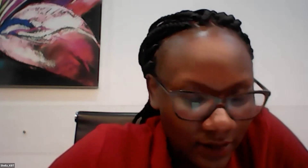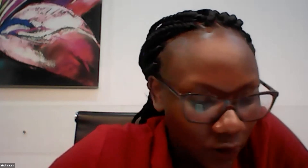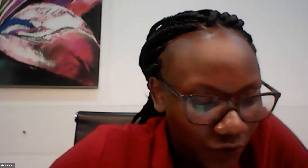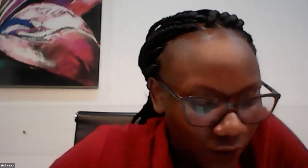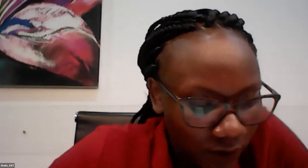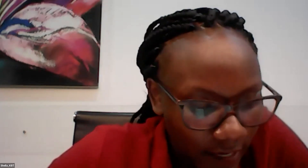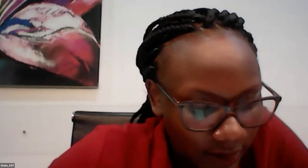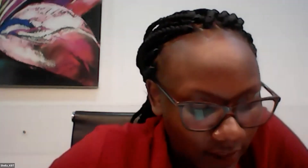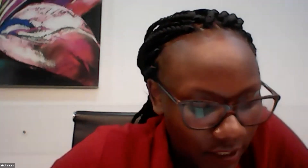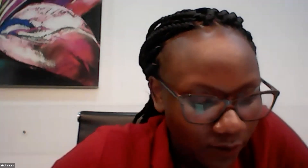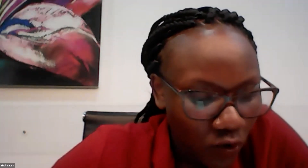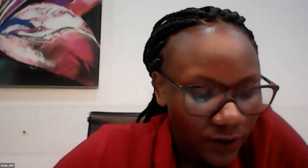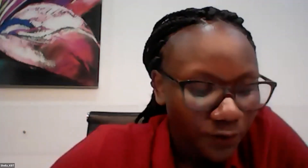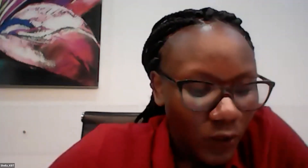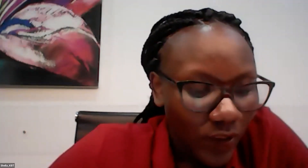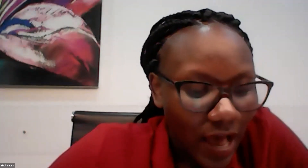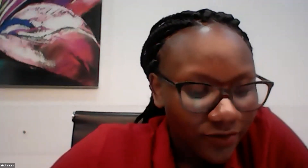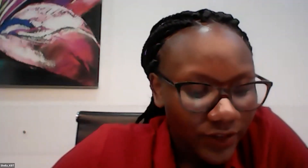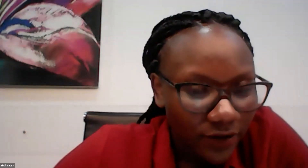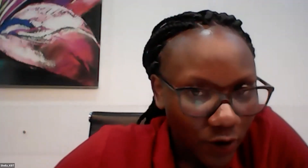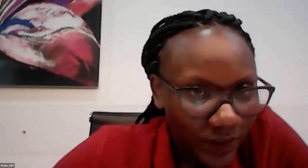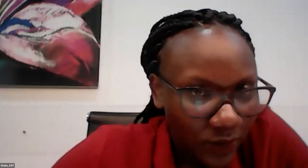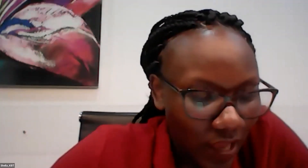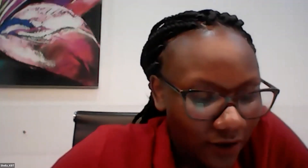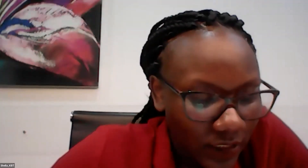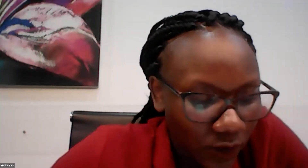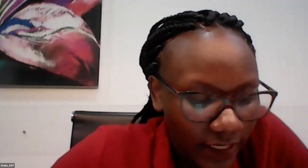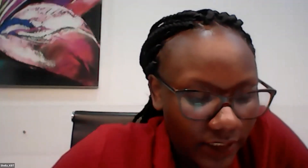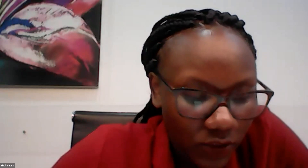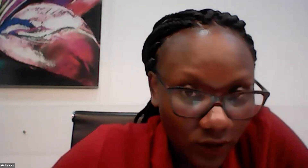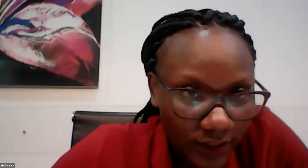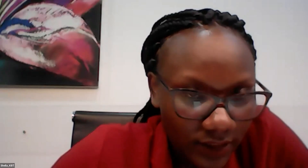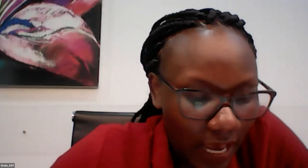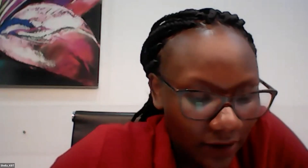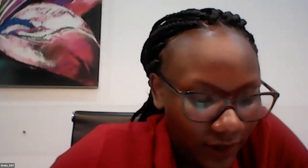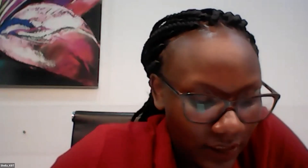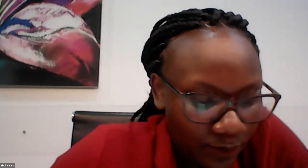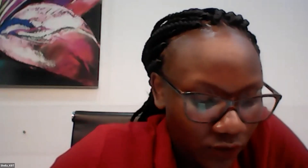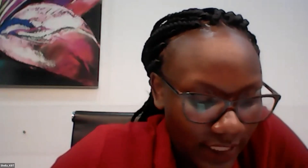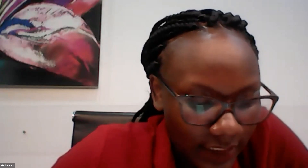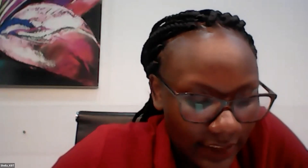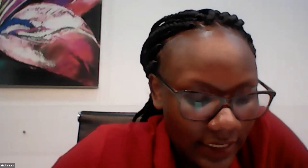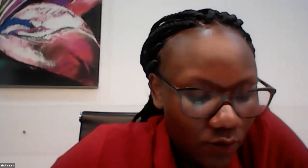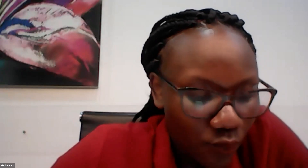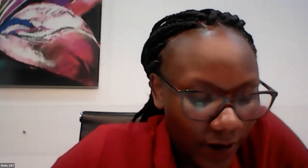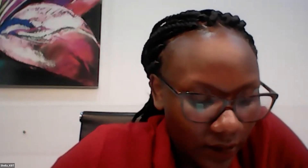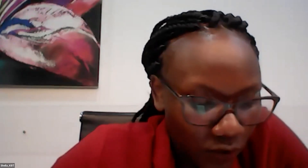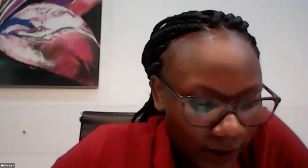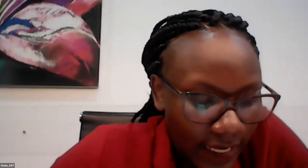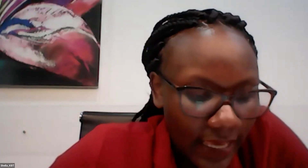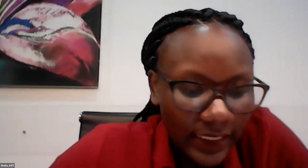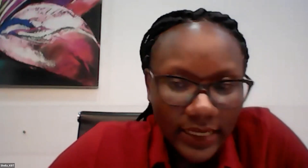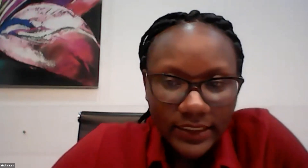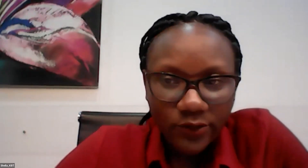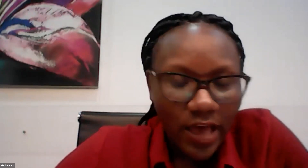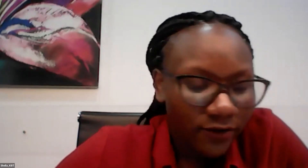run. I see a question on that in the chat box. We'll have DEFOP, then we'll have Celocare Technologies, Advanced Prosthetics, Braille